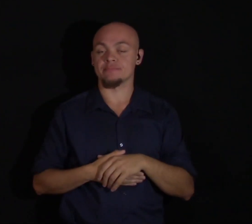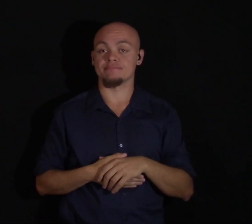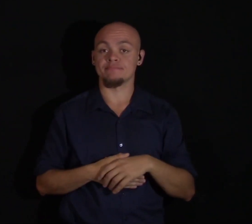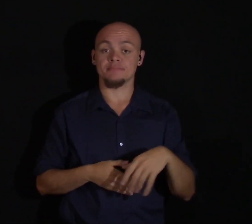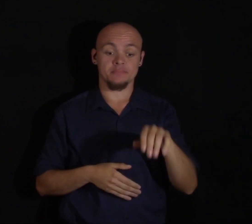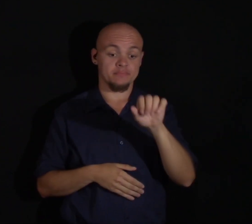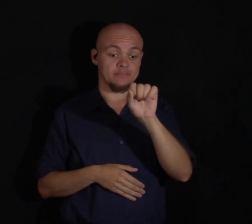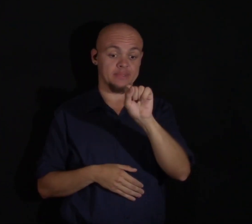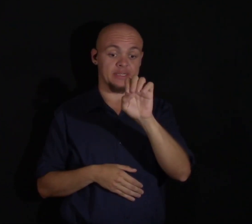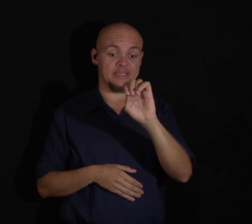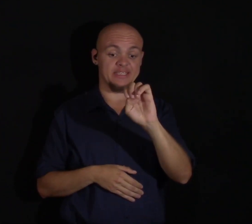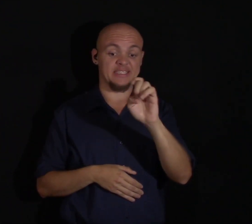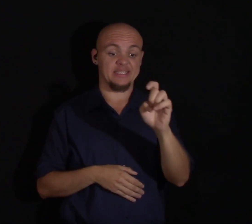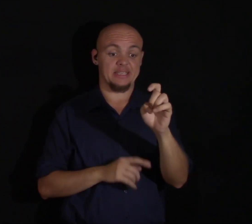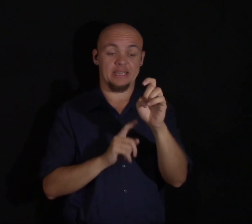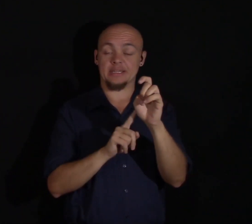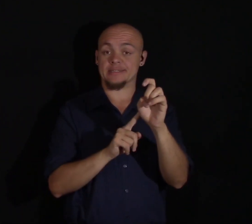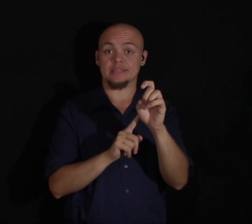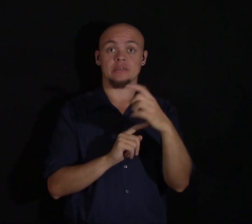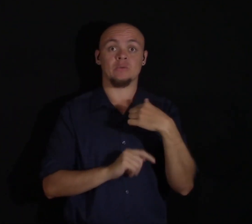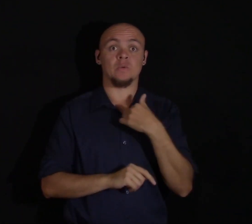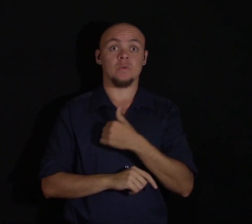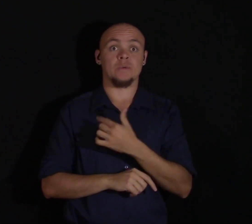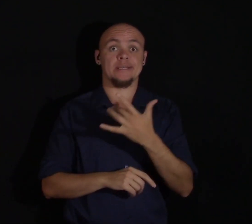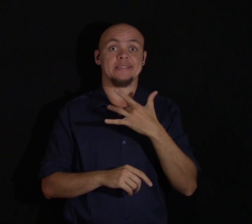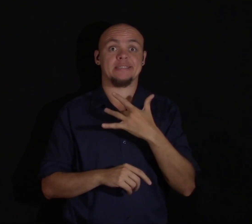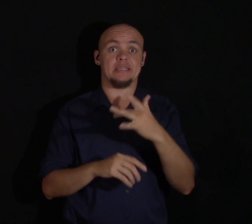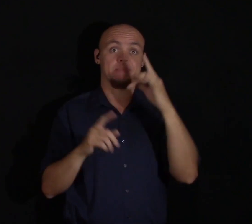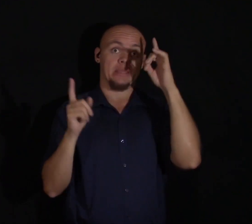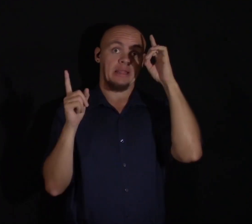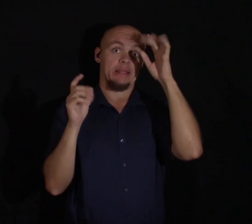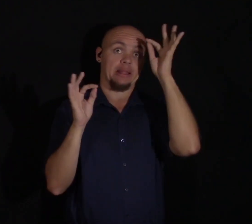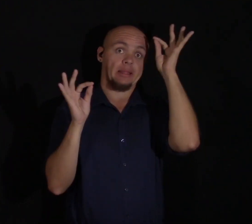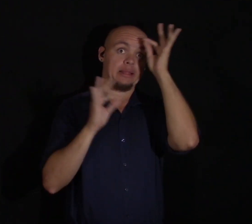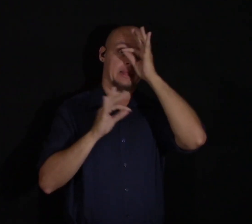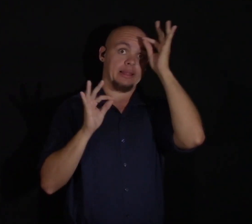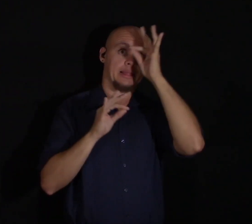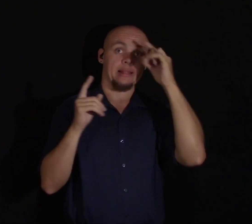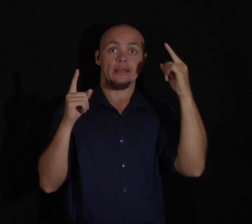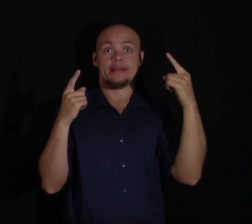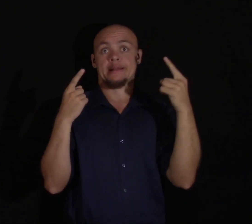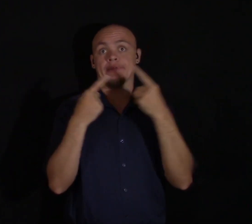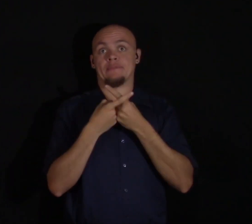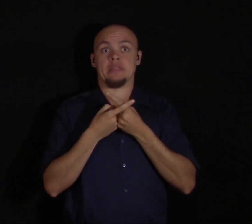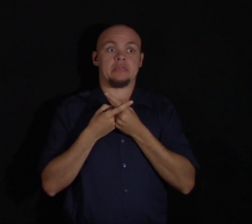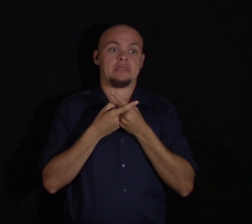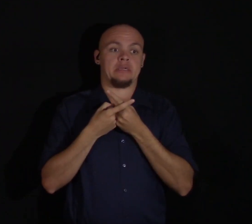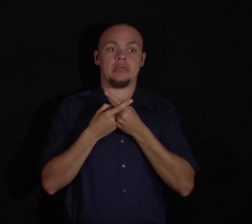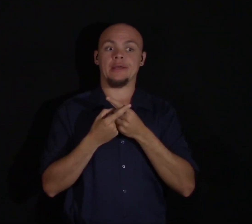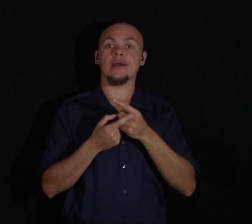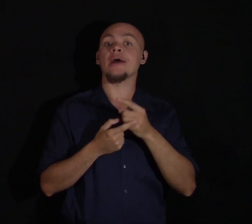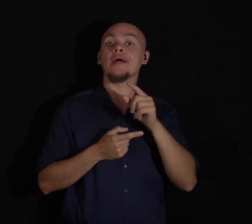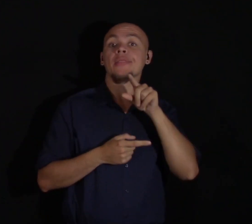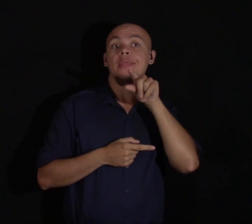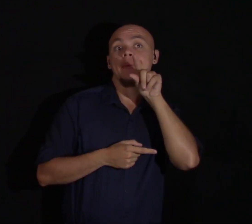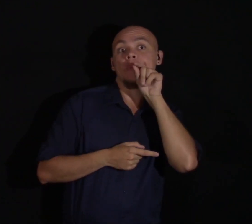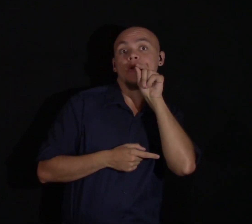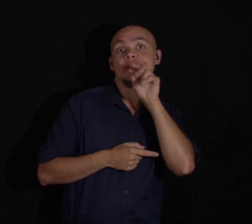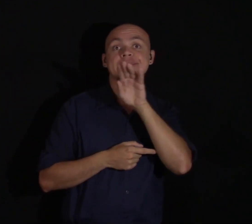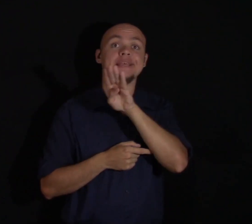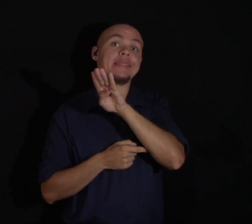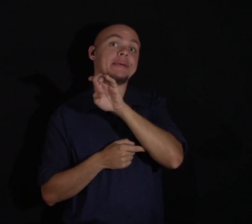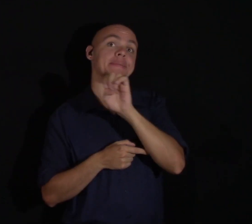sex, we're even more clueless and conflicted. The birds and the bees talk that you